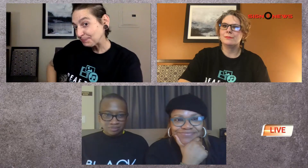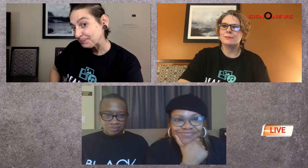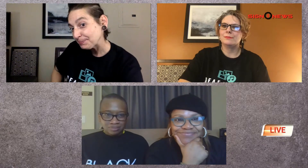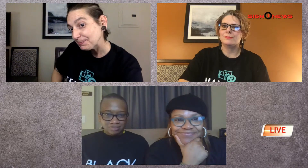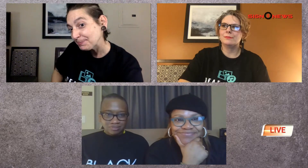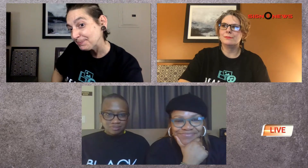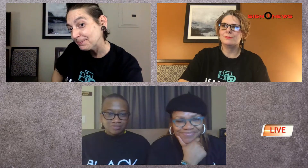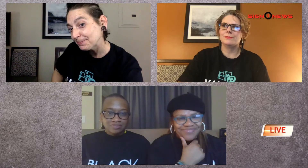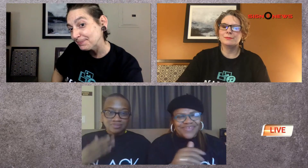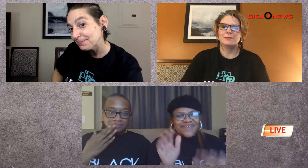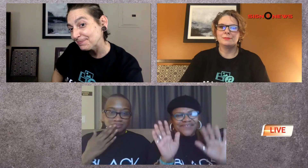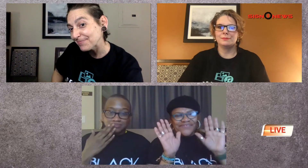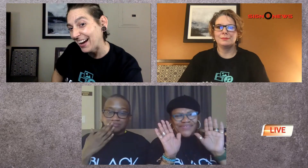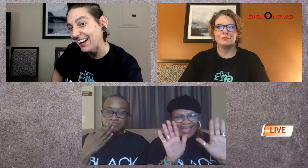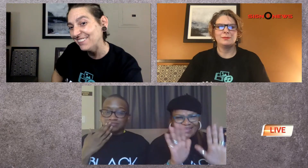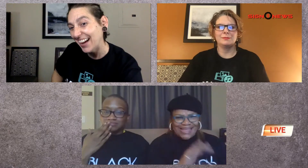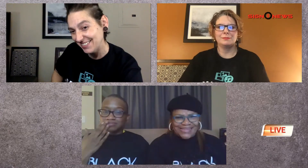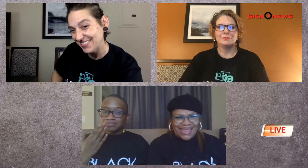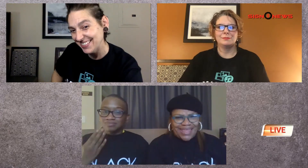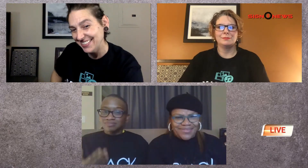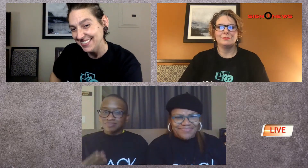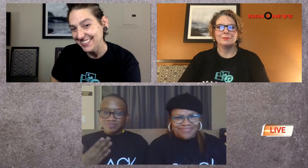How do you think we did tonight?